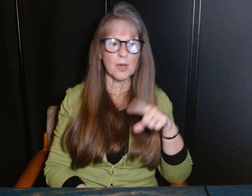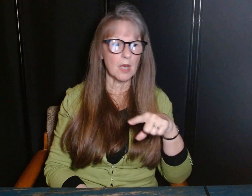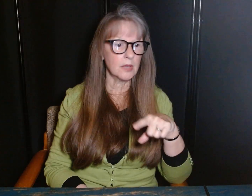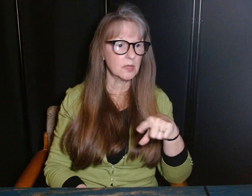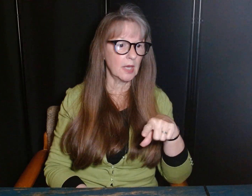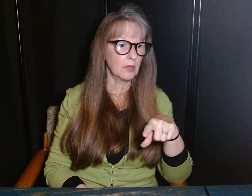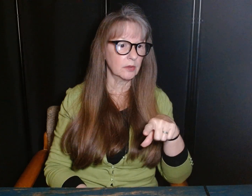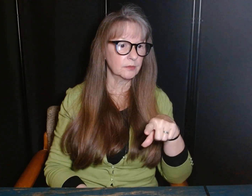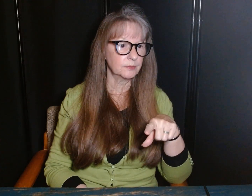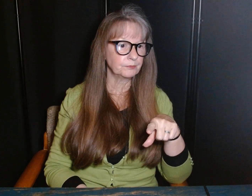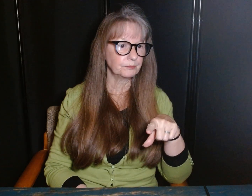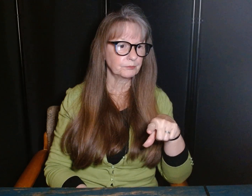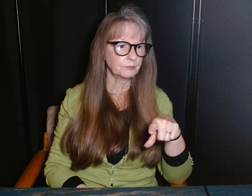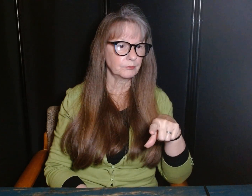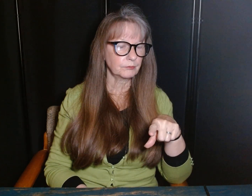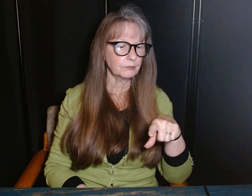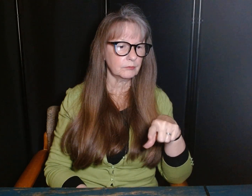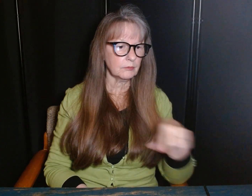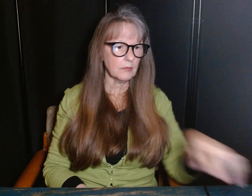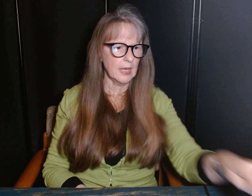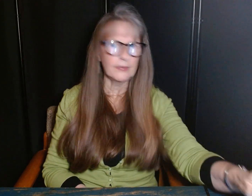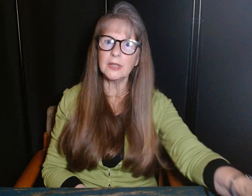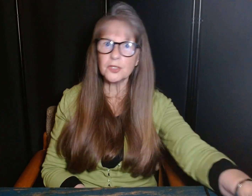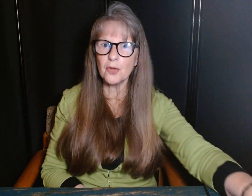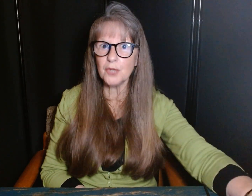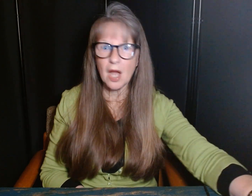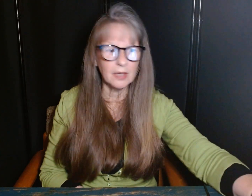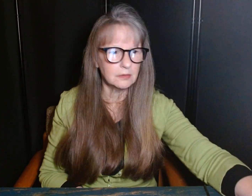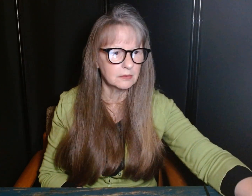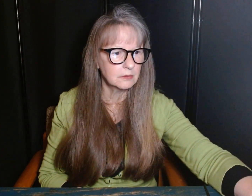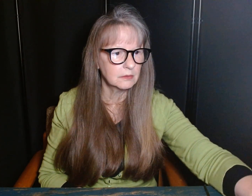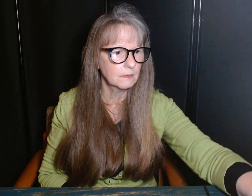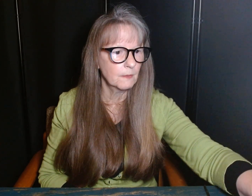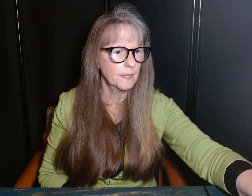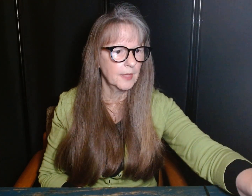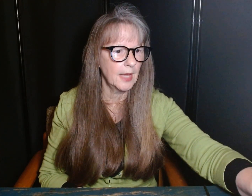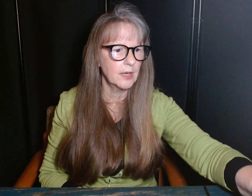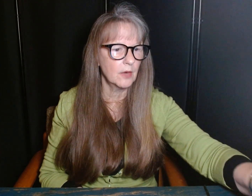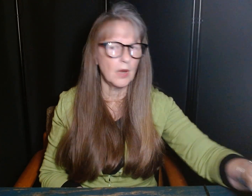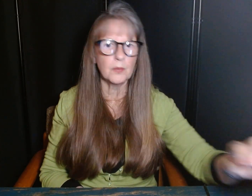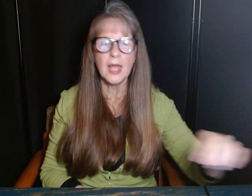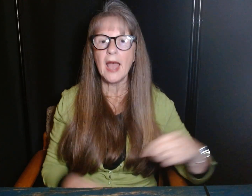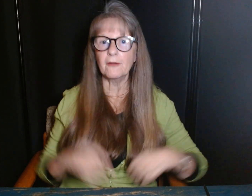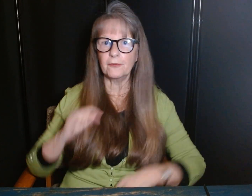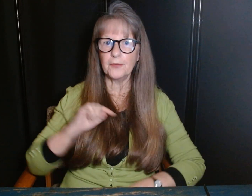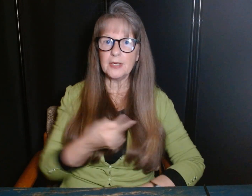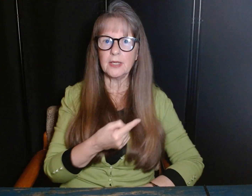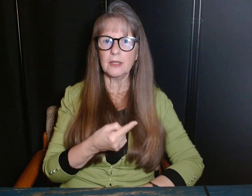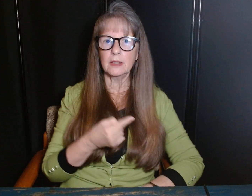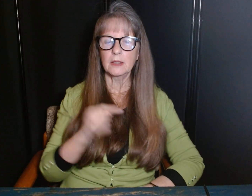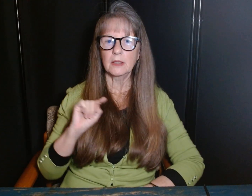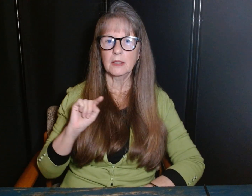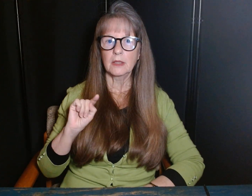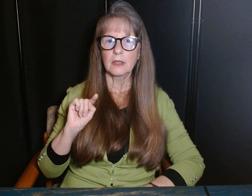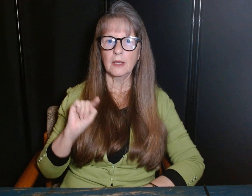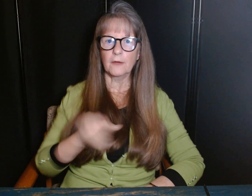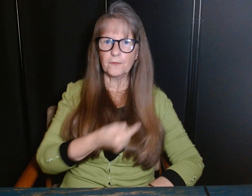causes anger. And the list goes on. I know. Oh, offended.